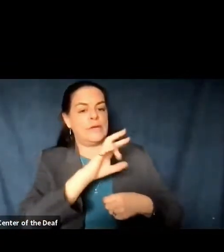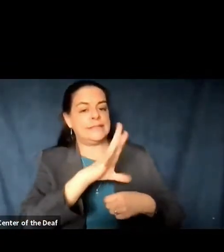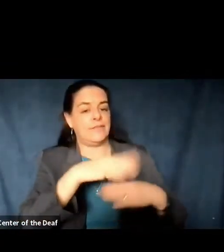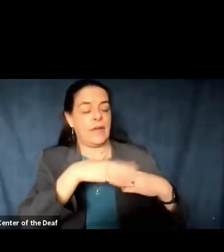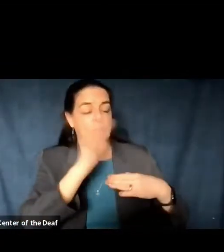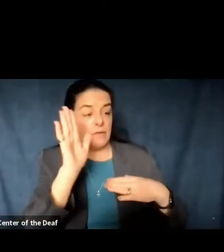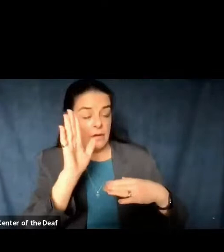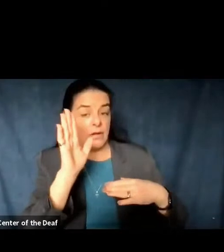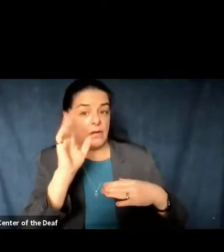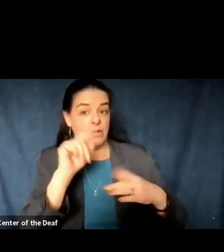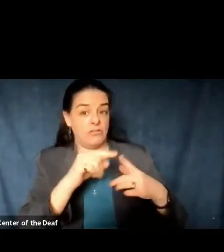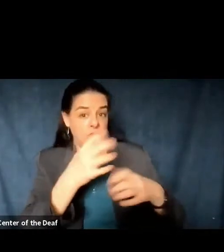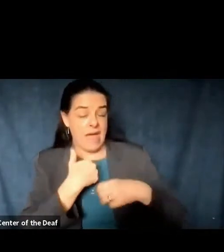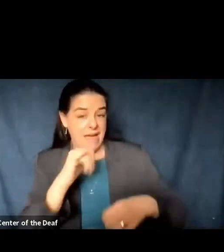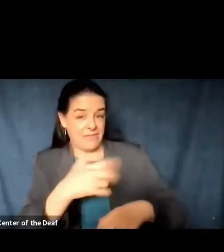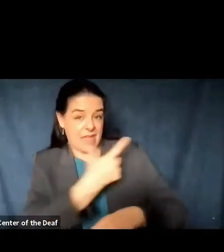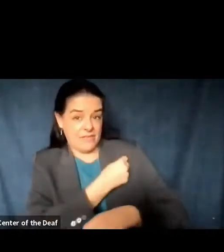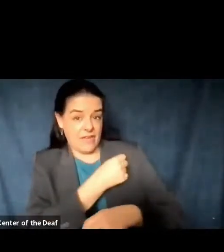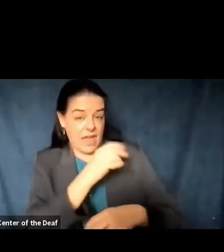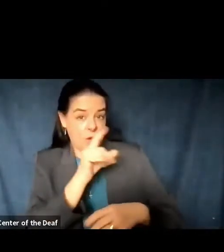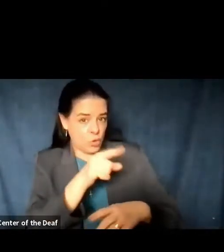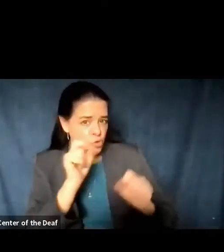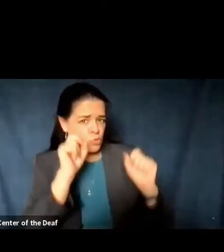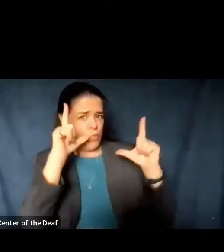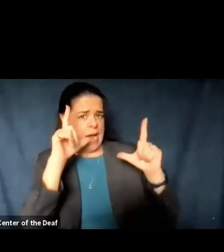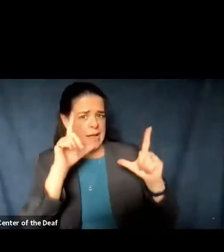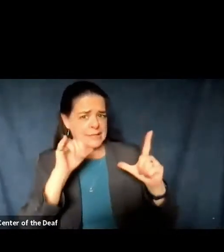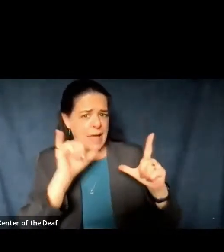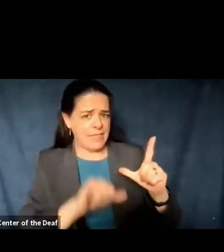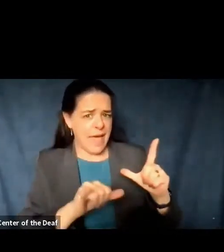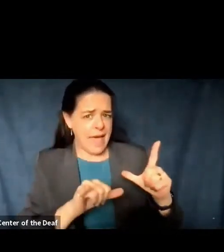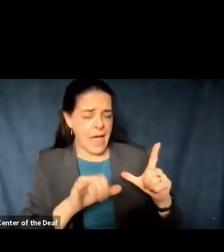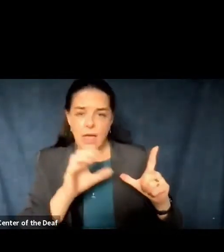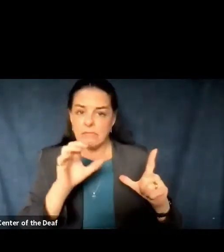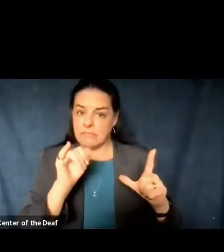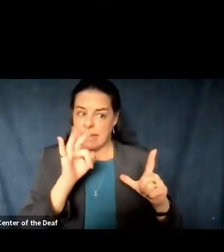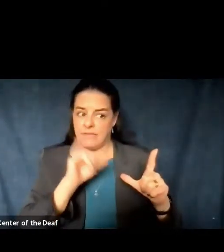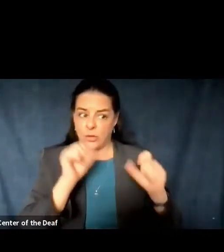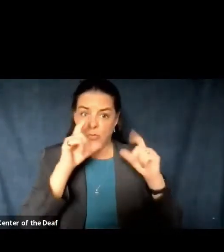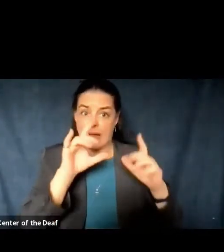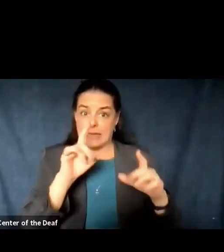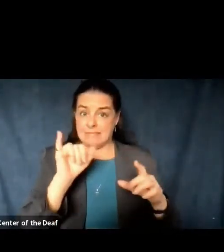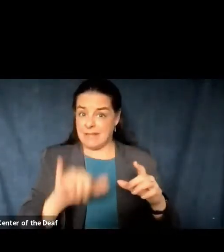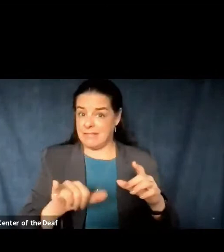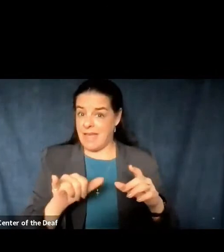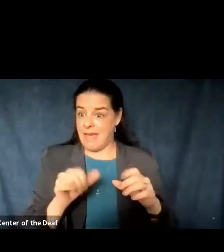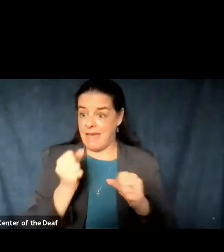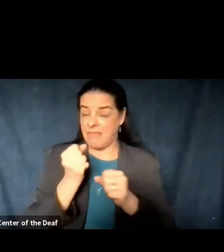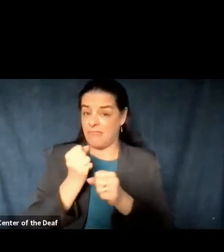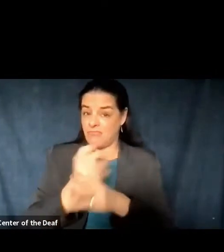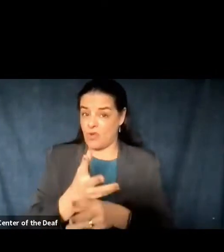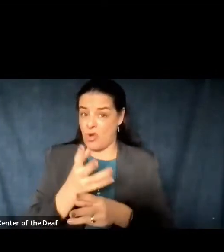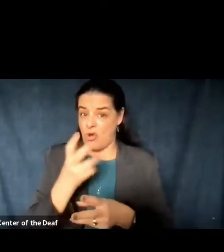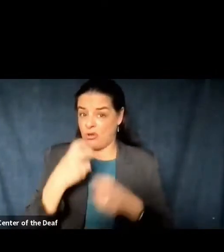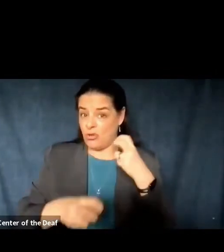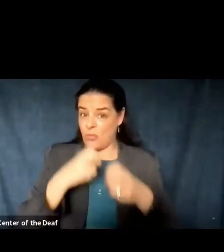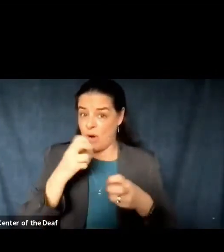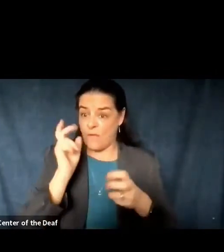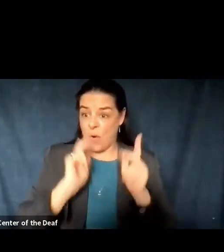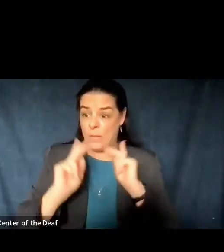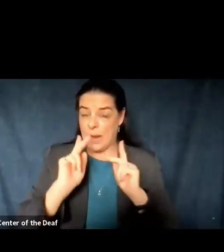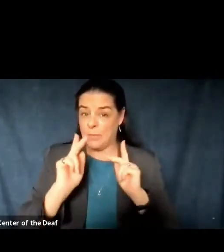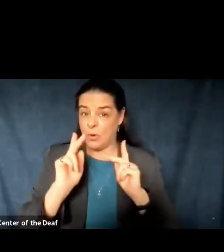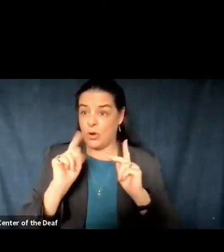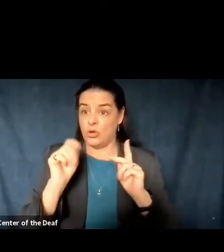categories of people to get vaccines take you by surprise? And if so, how much did that contribute to the difficulties people had in